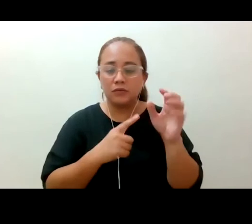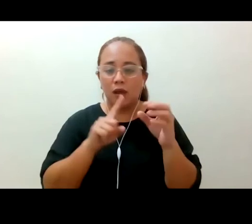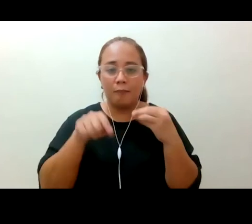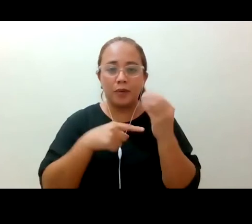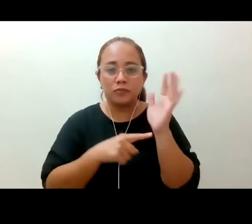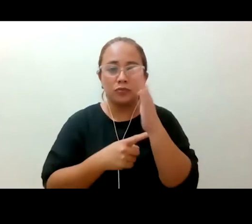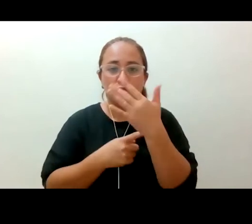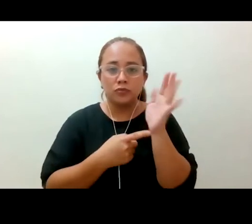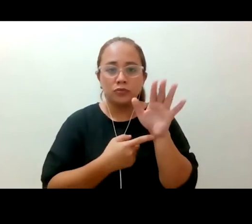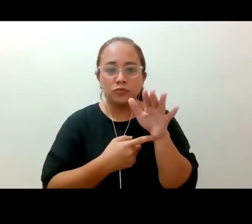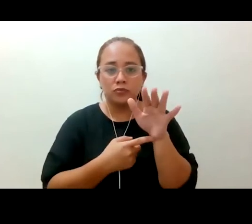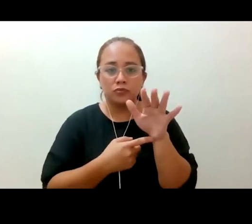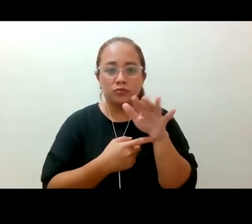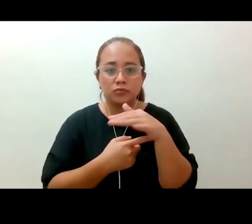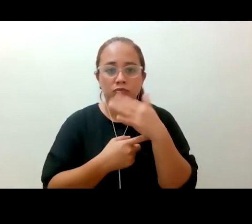today. Yes, one moment, sir.